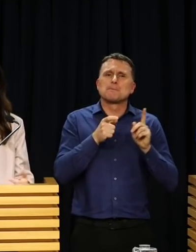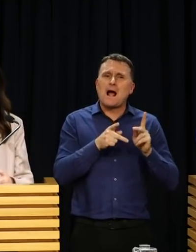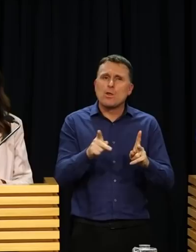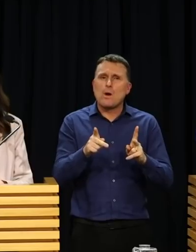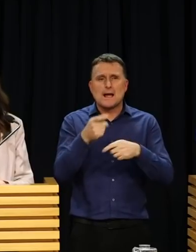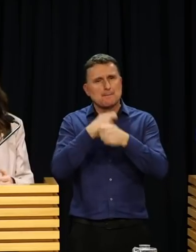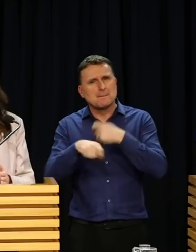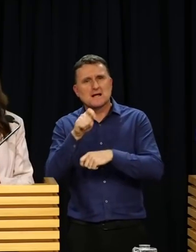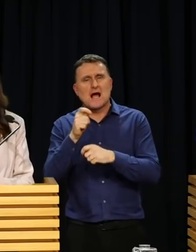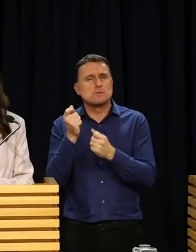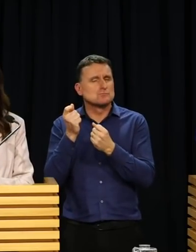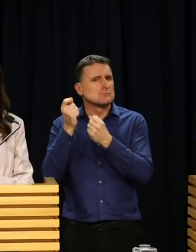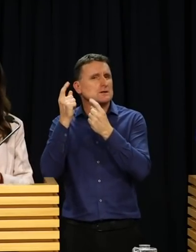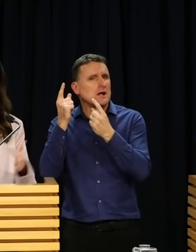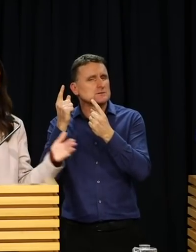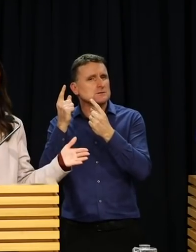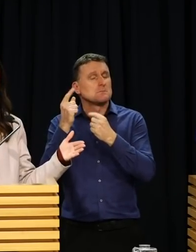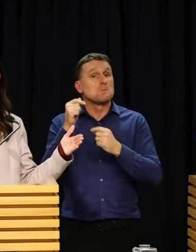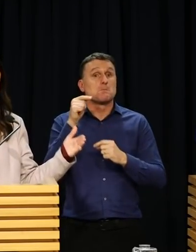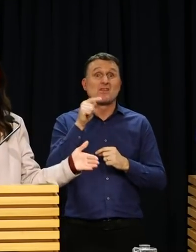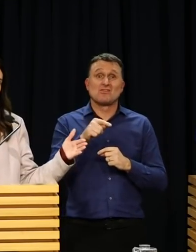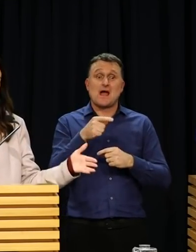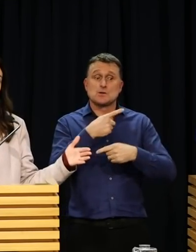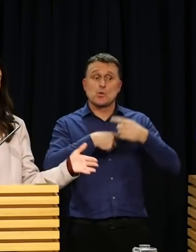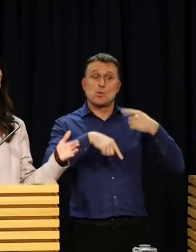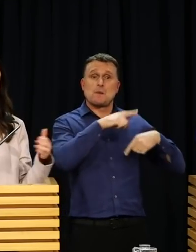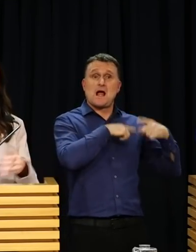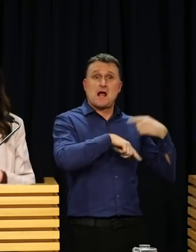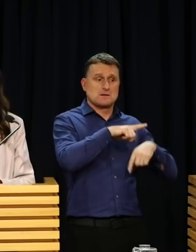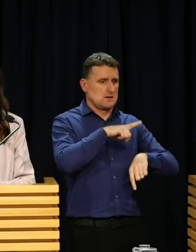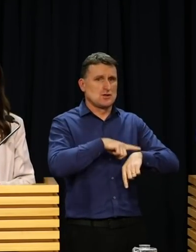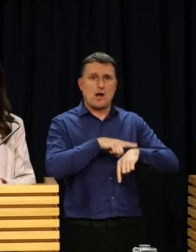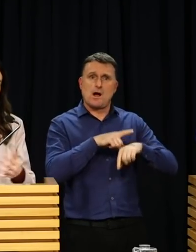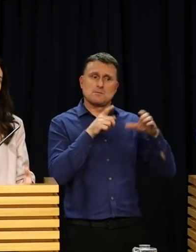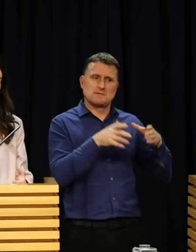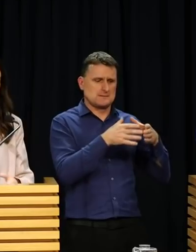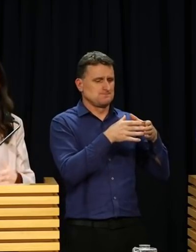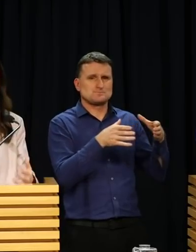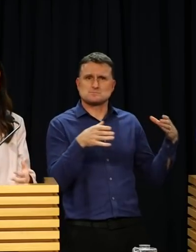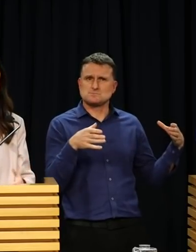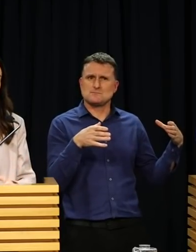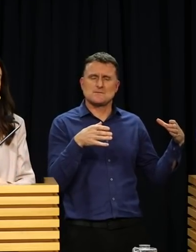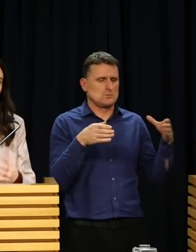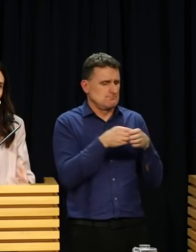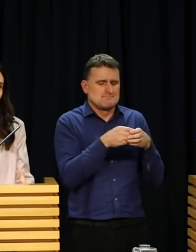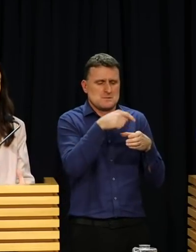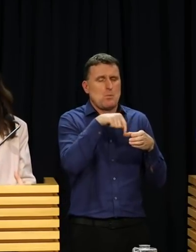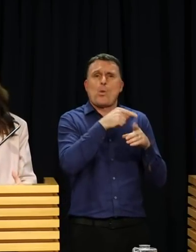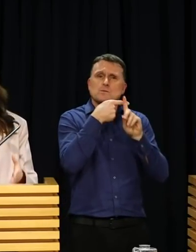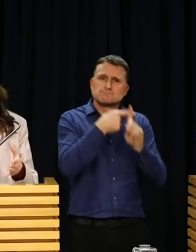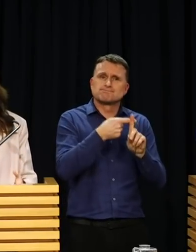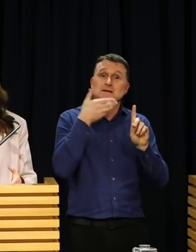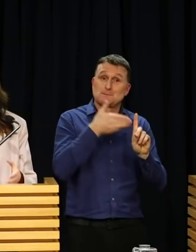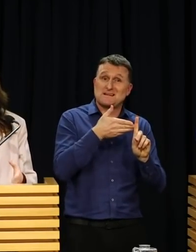any amnesty would apply to a very, very wide-ranging cohort. You could never just do something